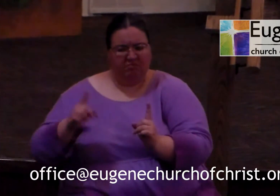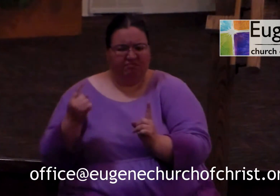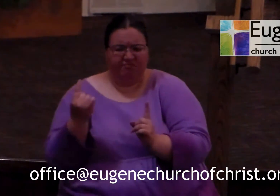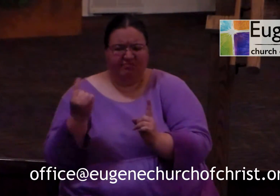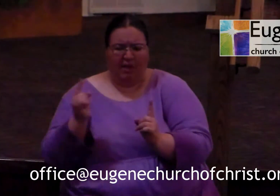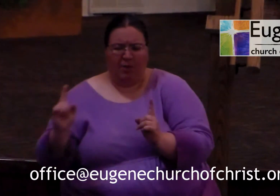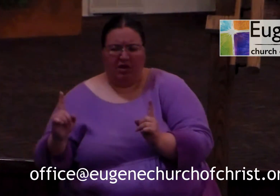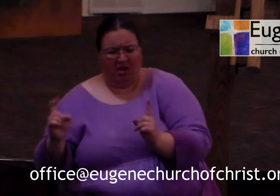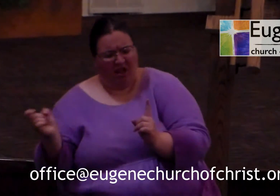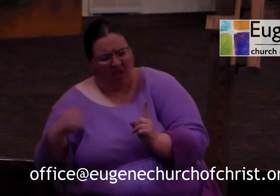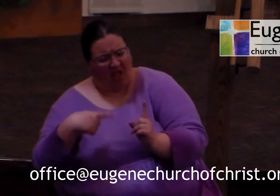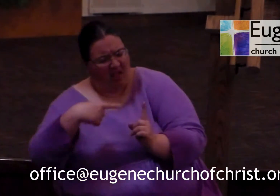denied it, saying, I am not.